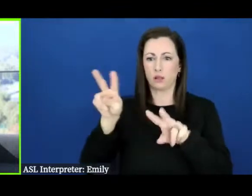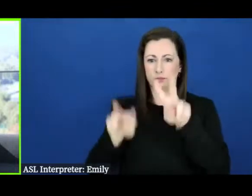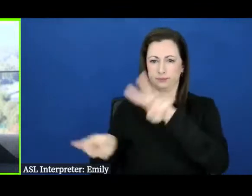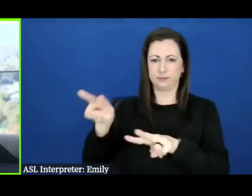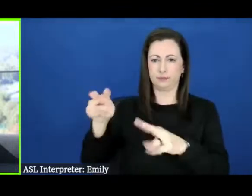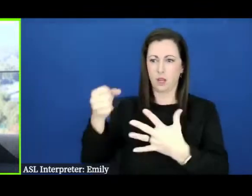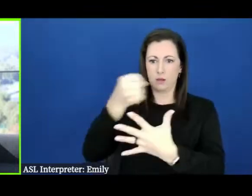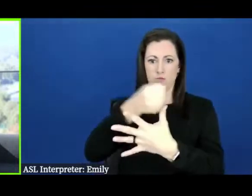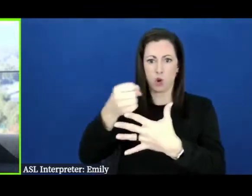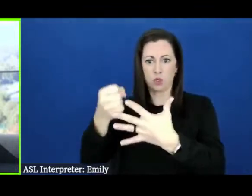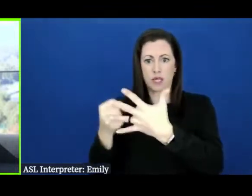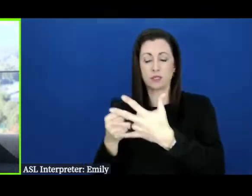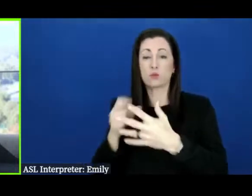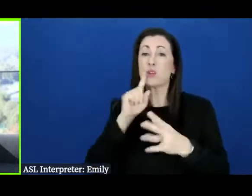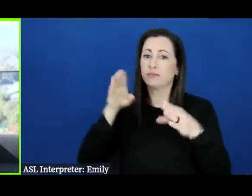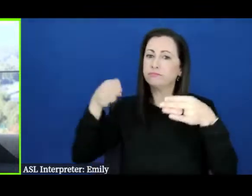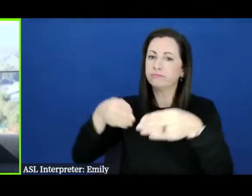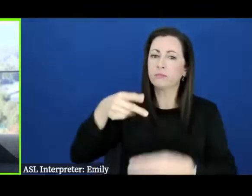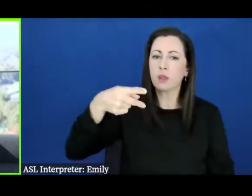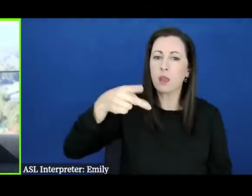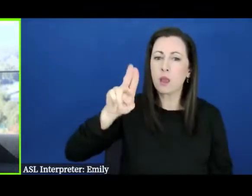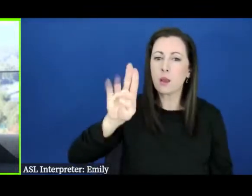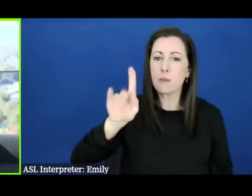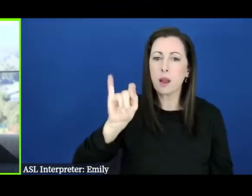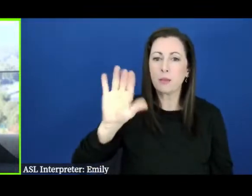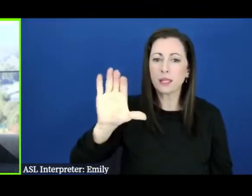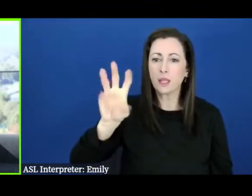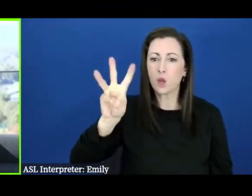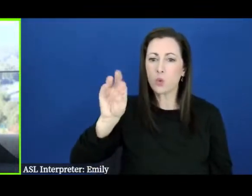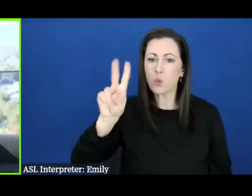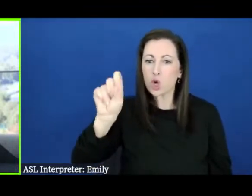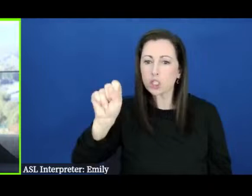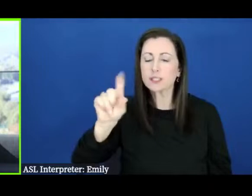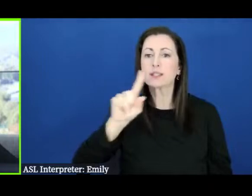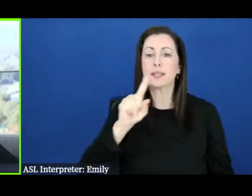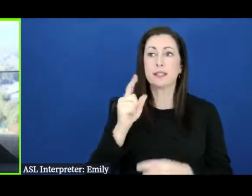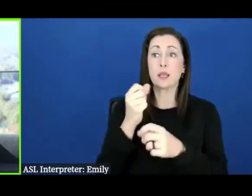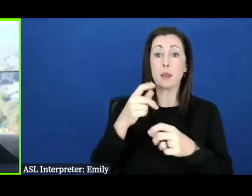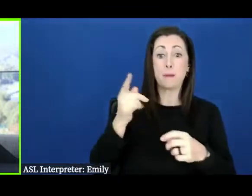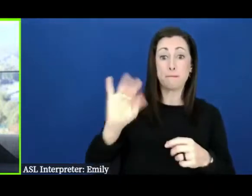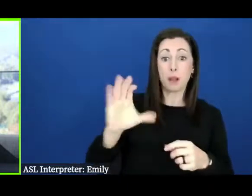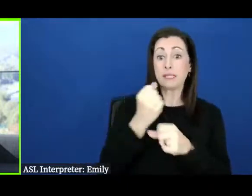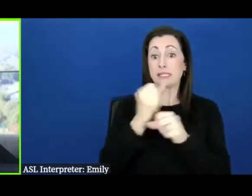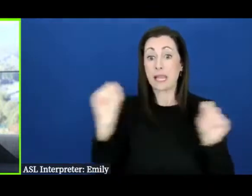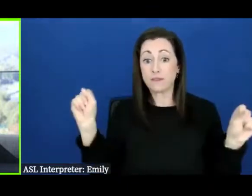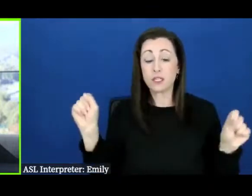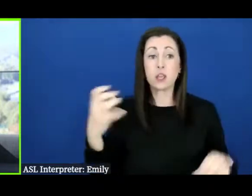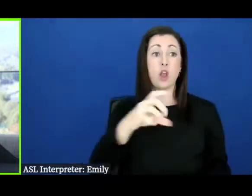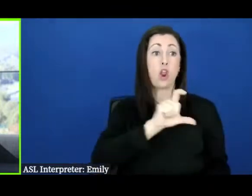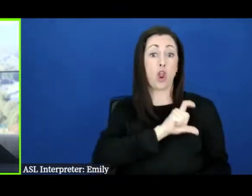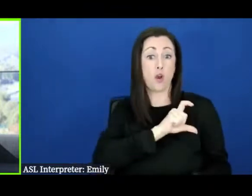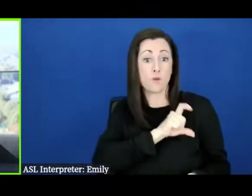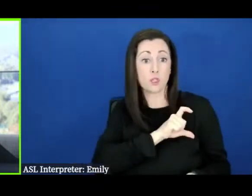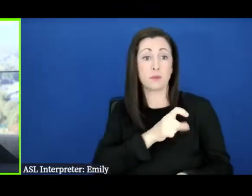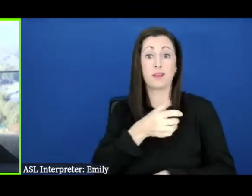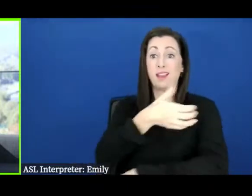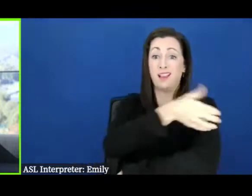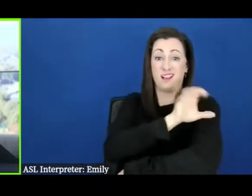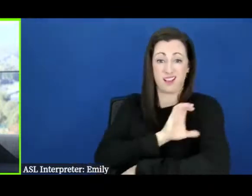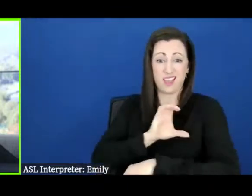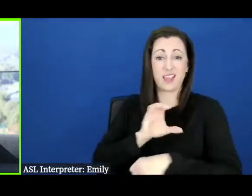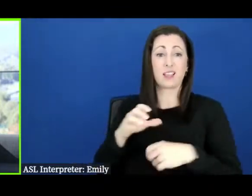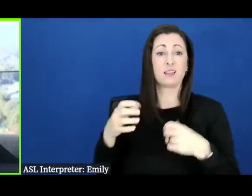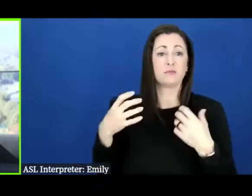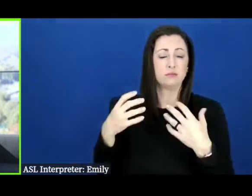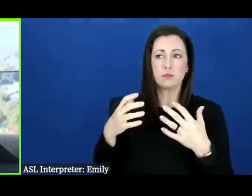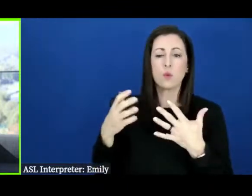critical, public works, it's health and safety, it's law enforcement, it's hospitals, it's clinics, whatever the priority is dictated